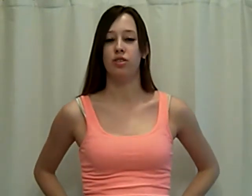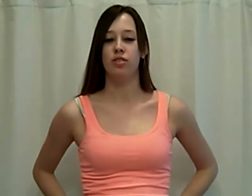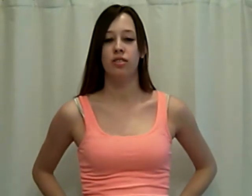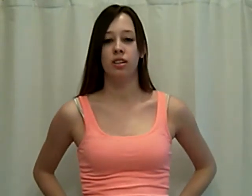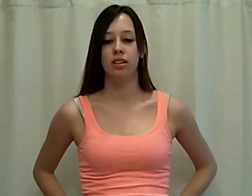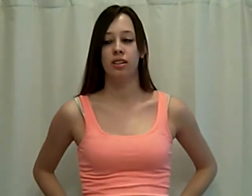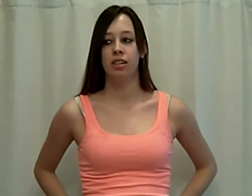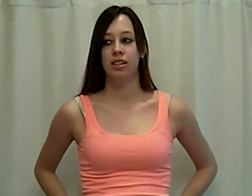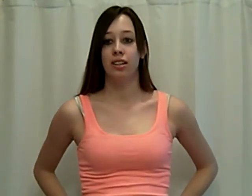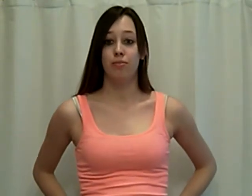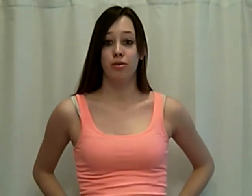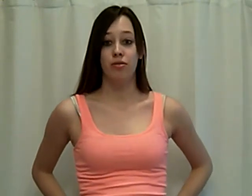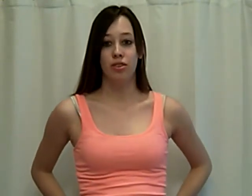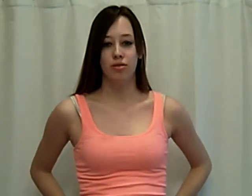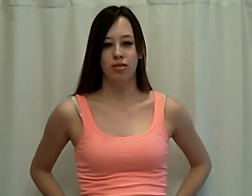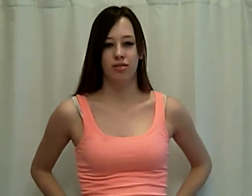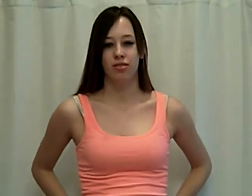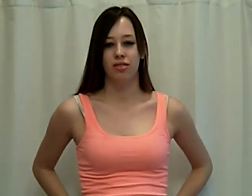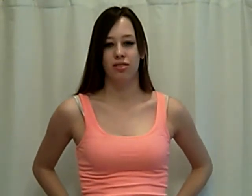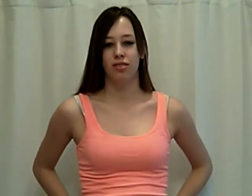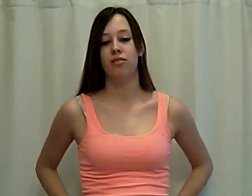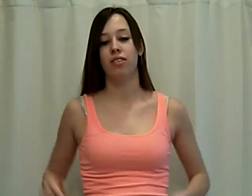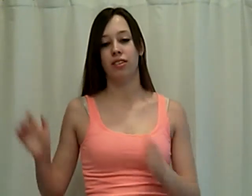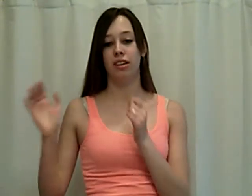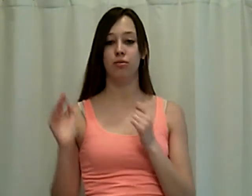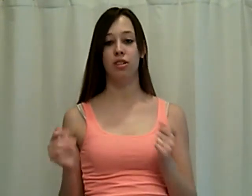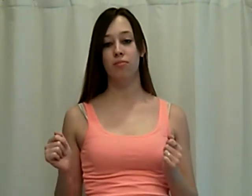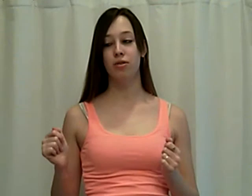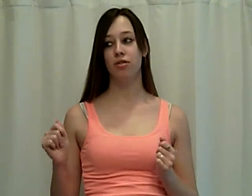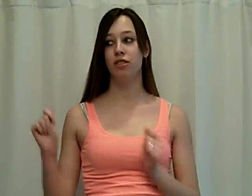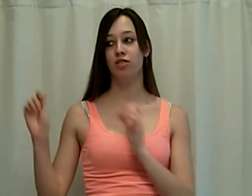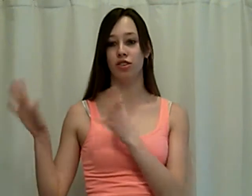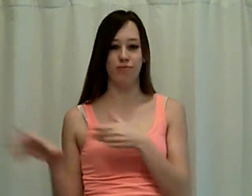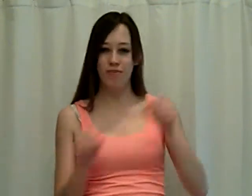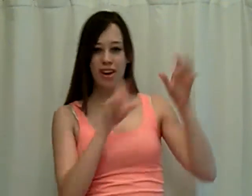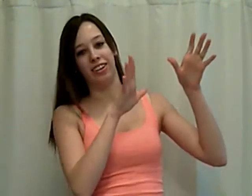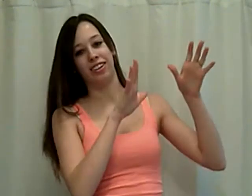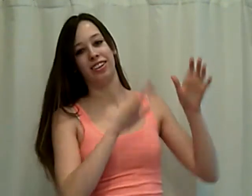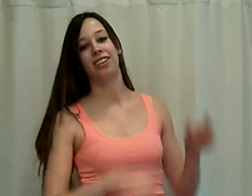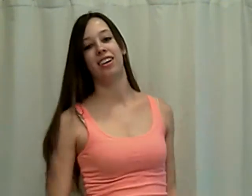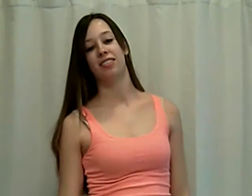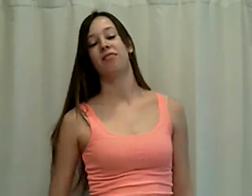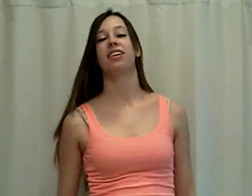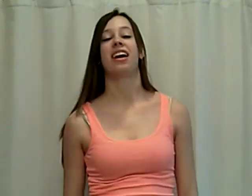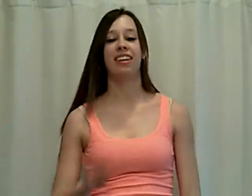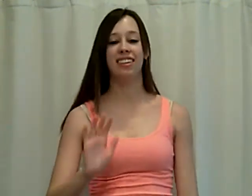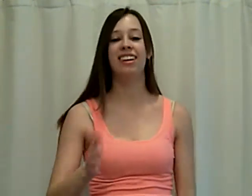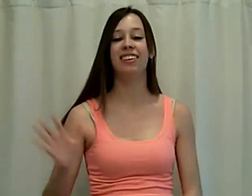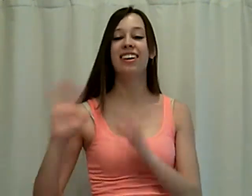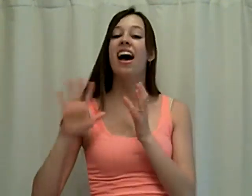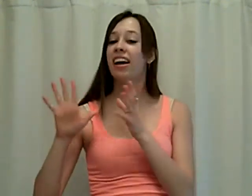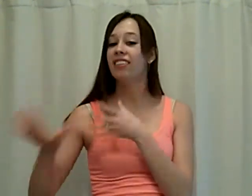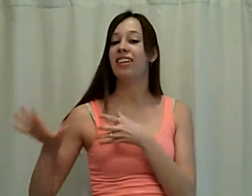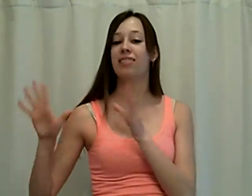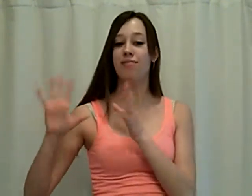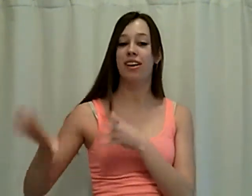commercials, like previews or kind of like Switch at Birth. All these shows, magic, something like that. So anyway, that's